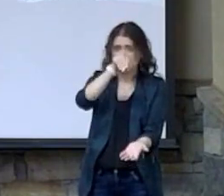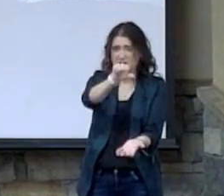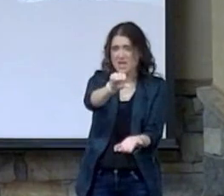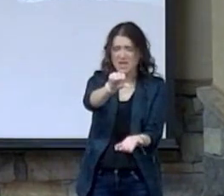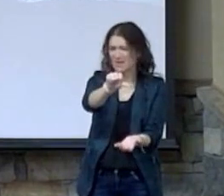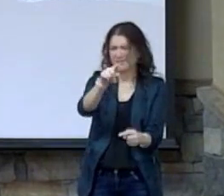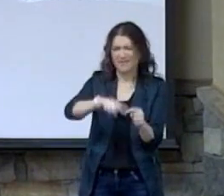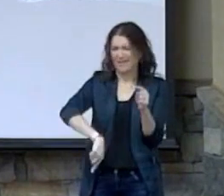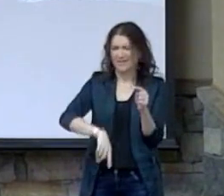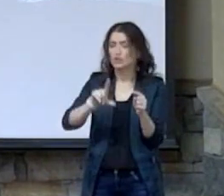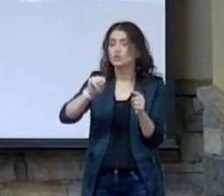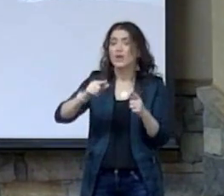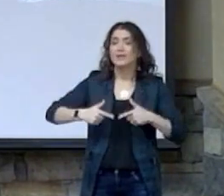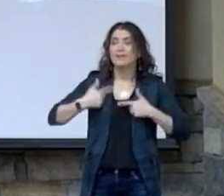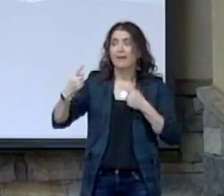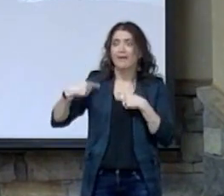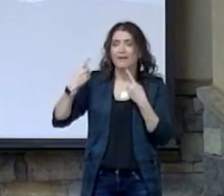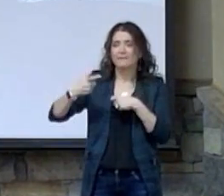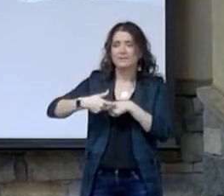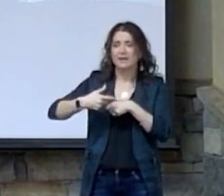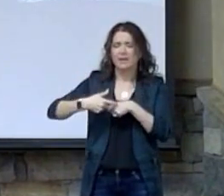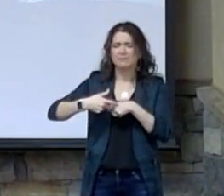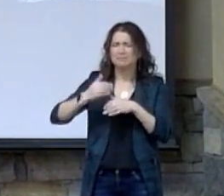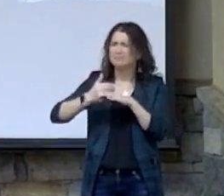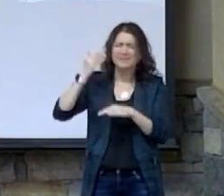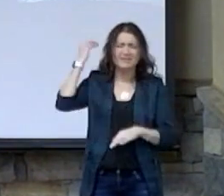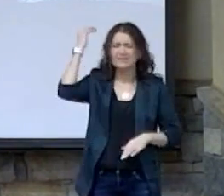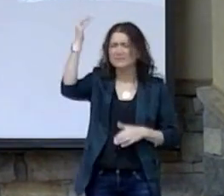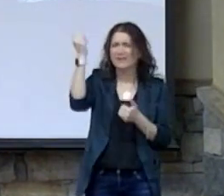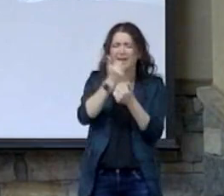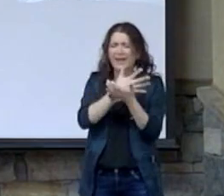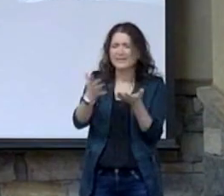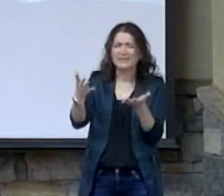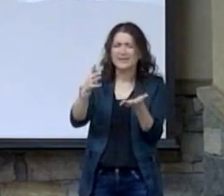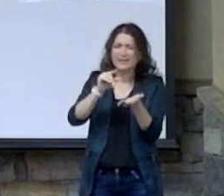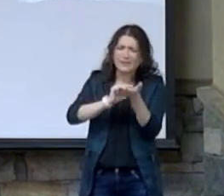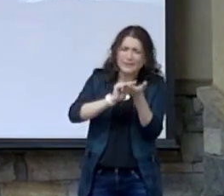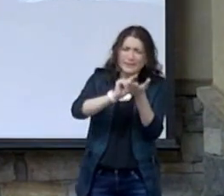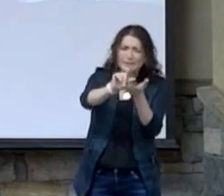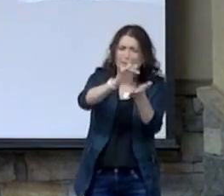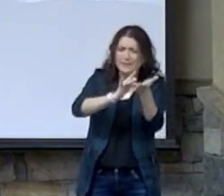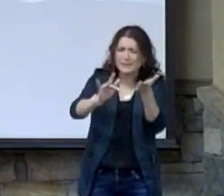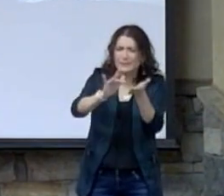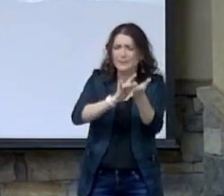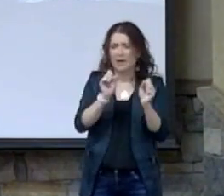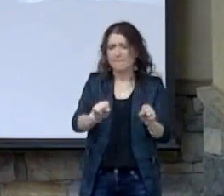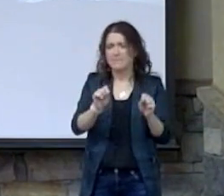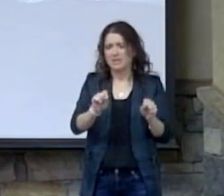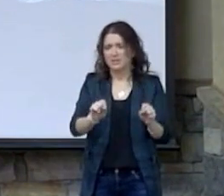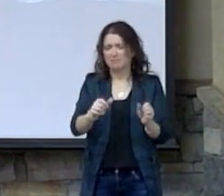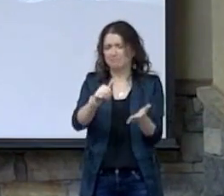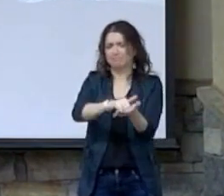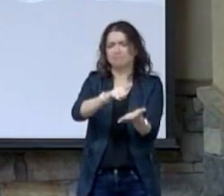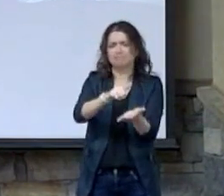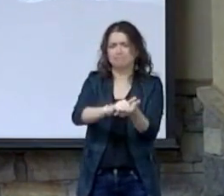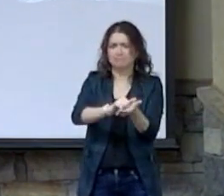20 lifetimes. It was beyond anything that he would ever have the ability to